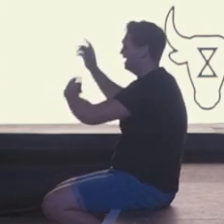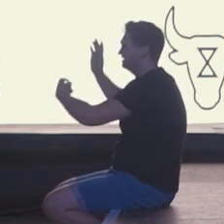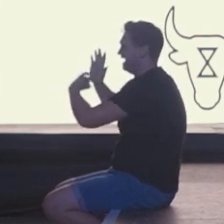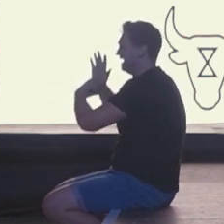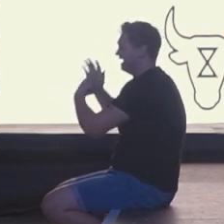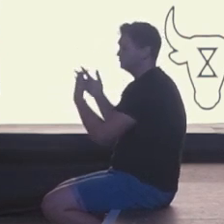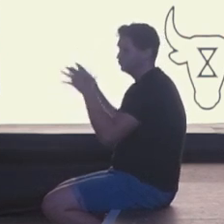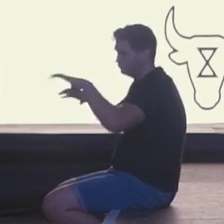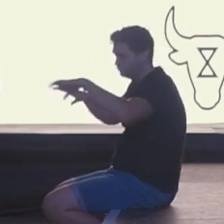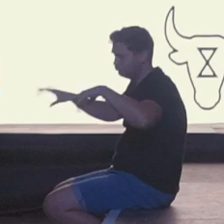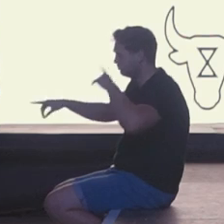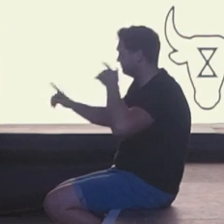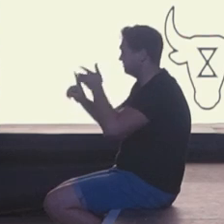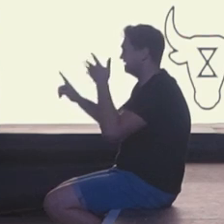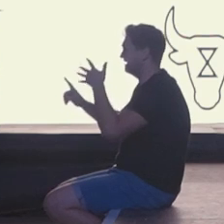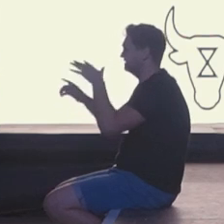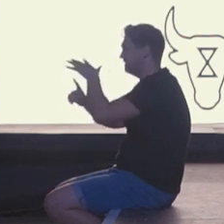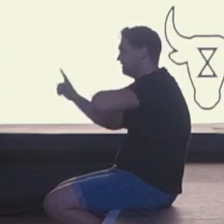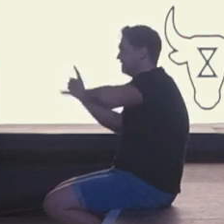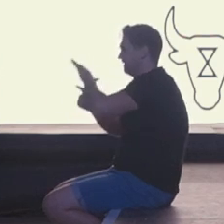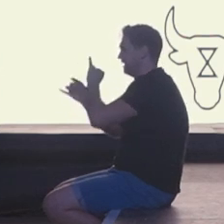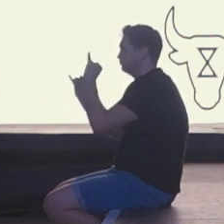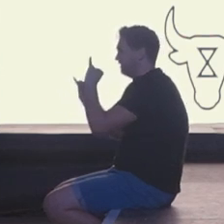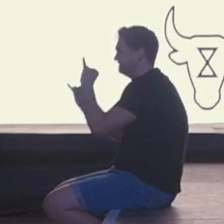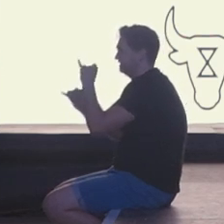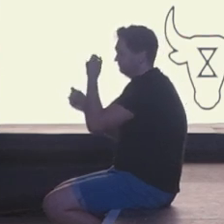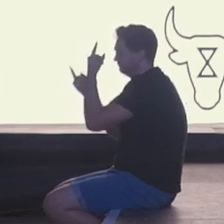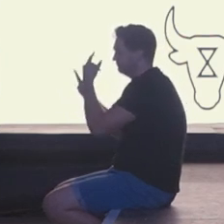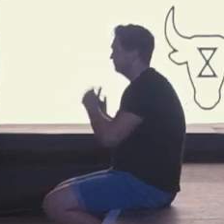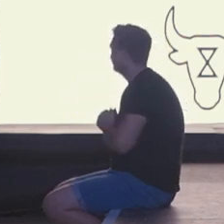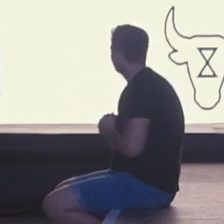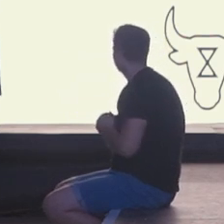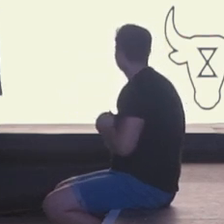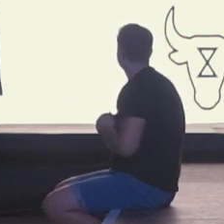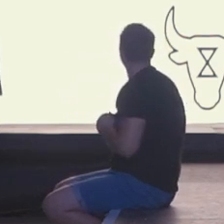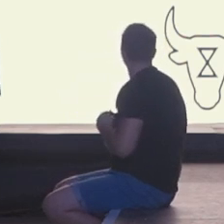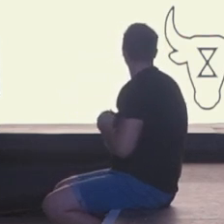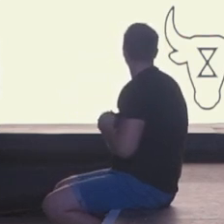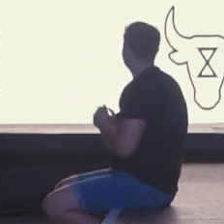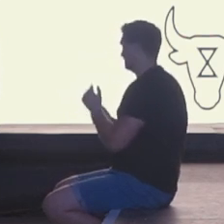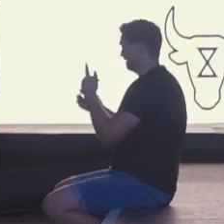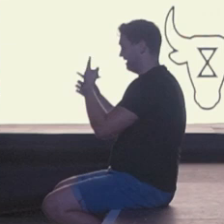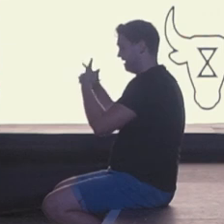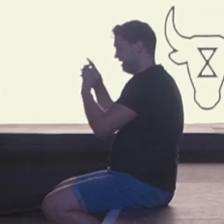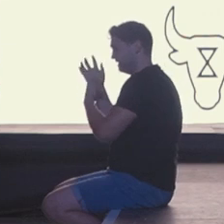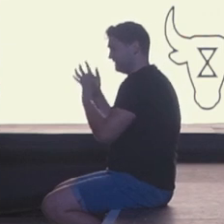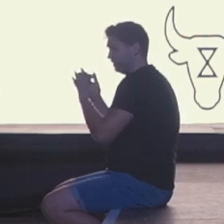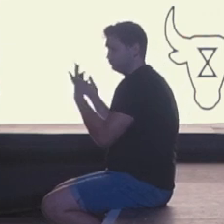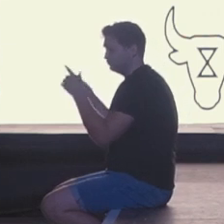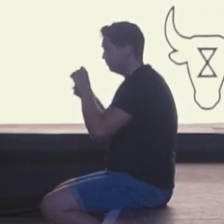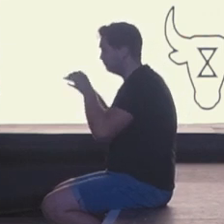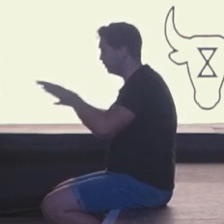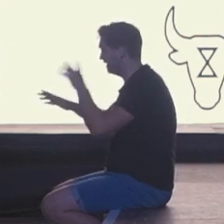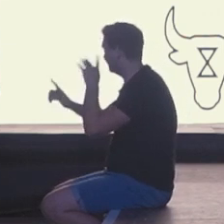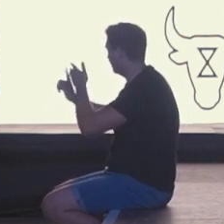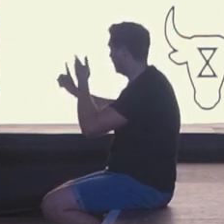all these net zero things go all great. They've got such a good standing and there's so much public concern for the climate, it would